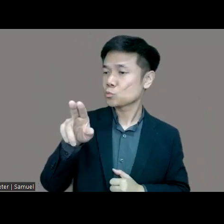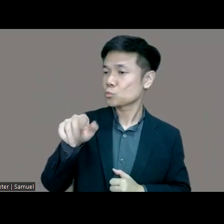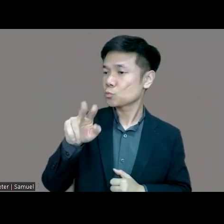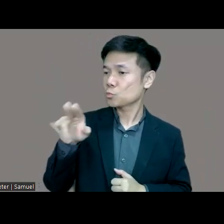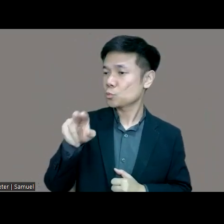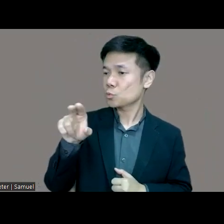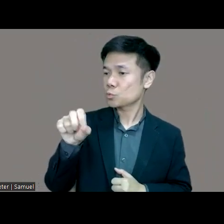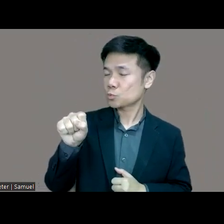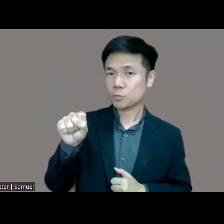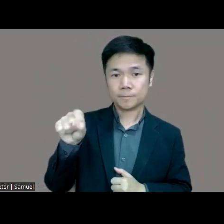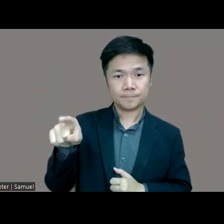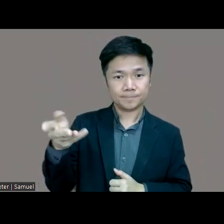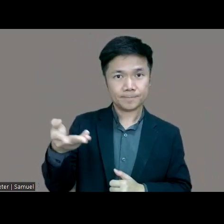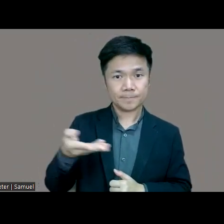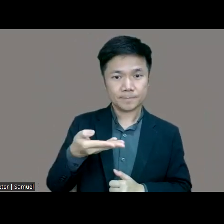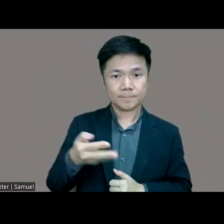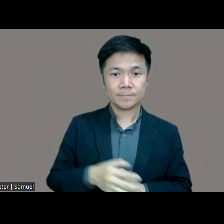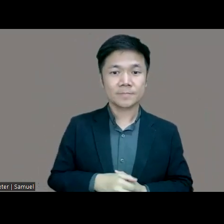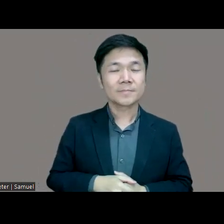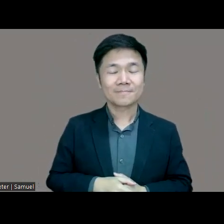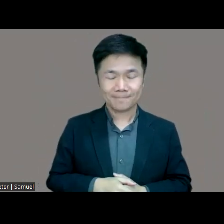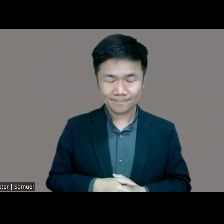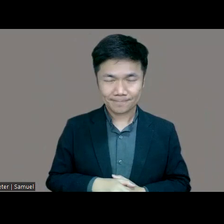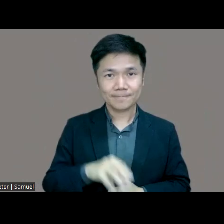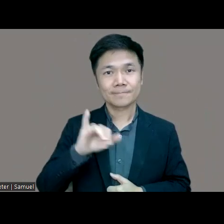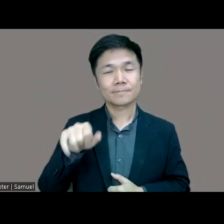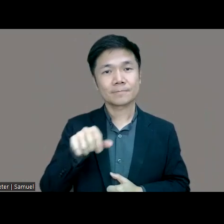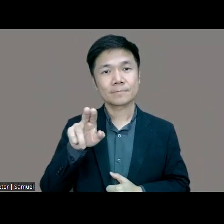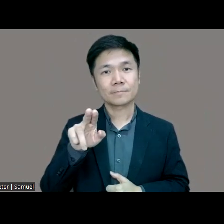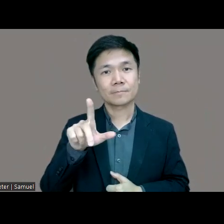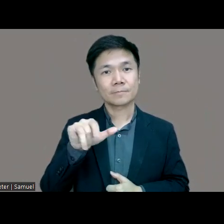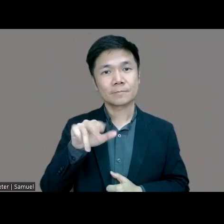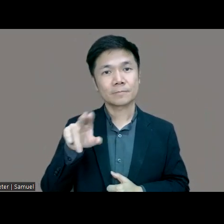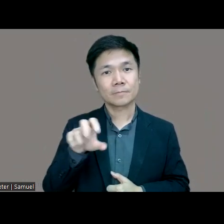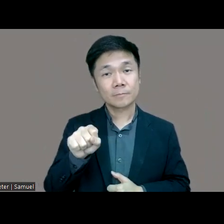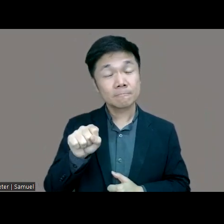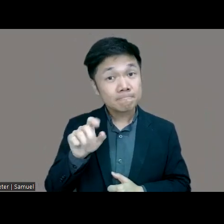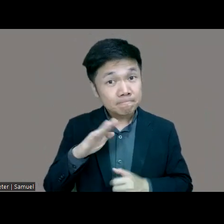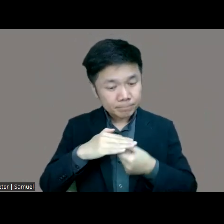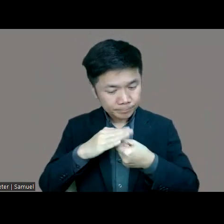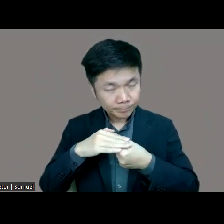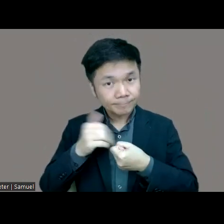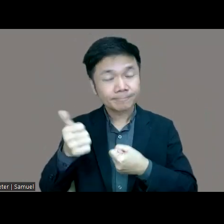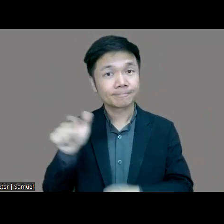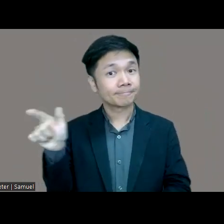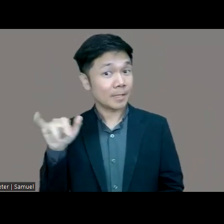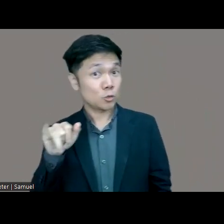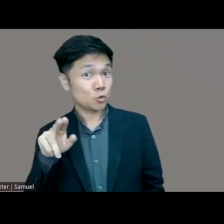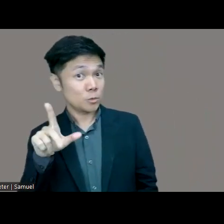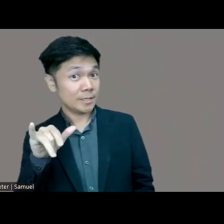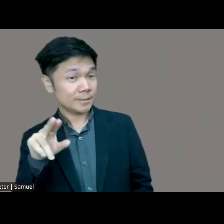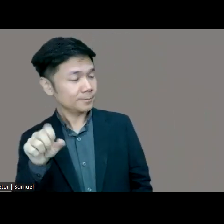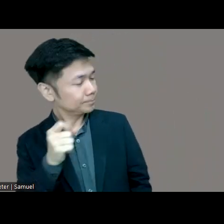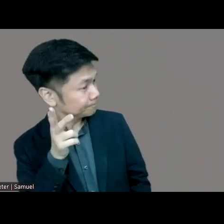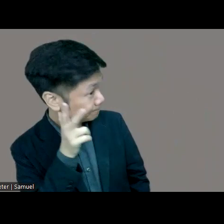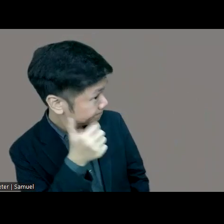will allow you to talk. That's it. And I think you can unmute now. Yes, can you hear me? Yes, please go